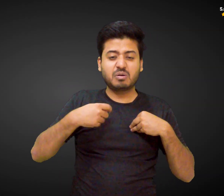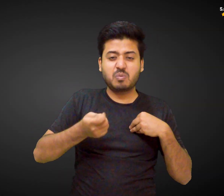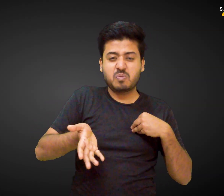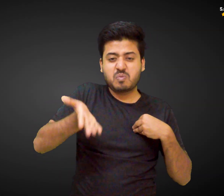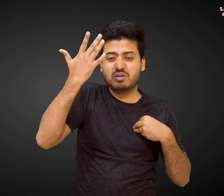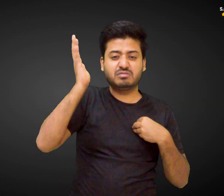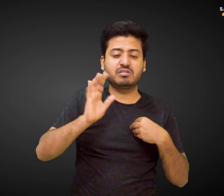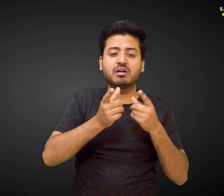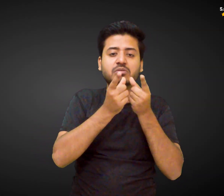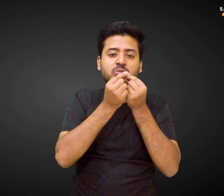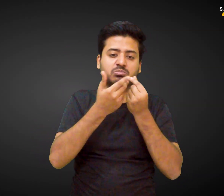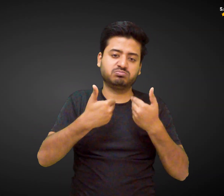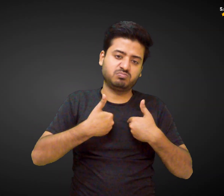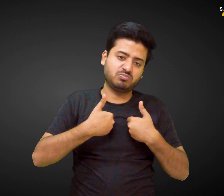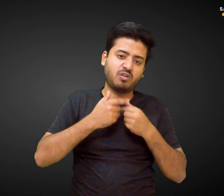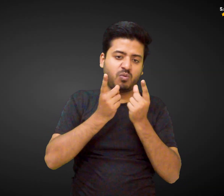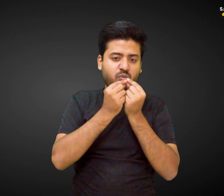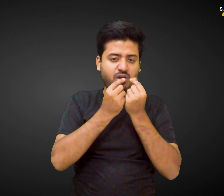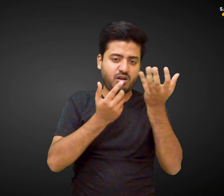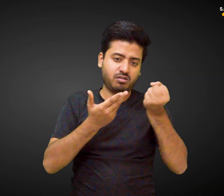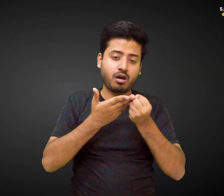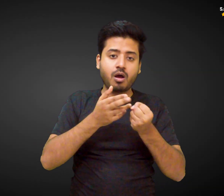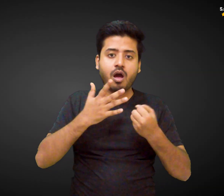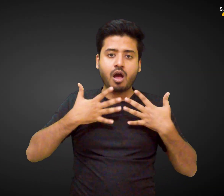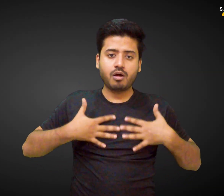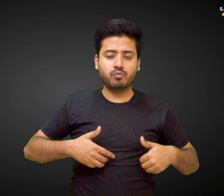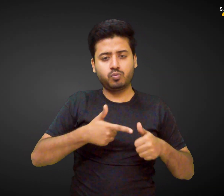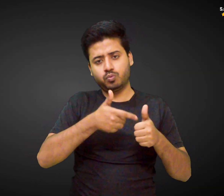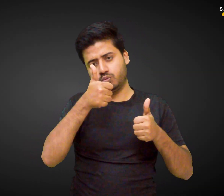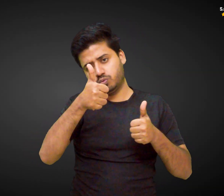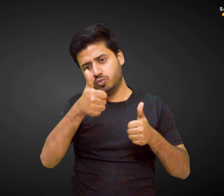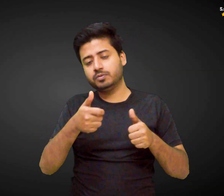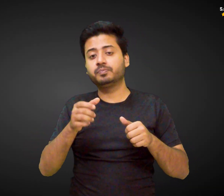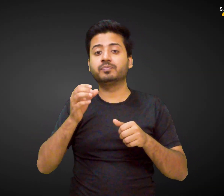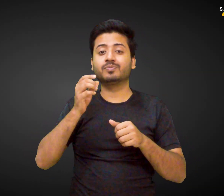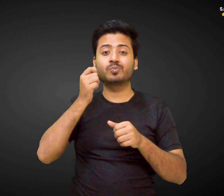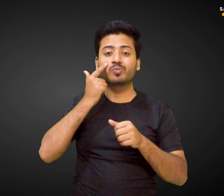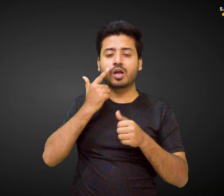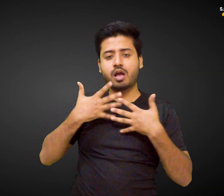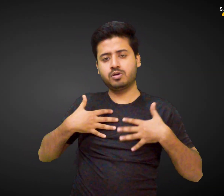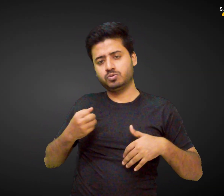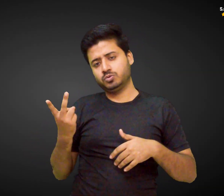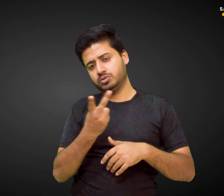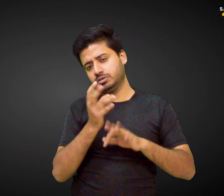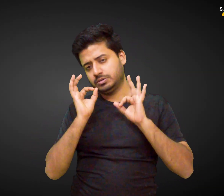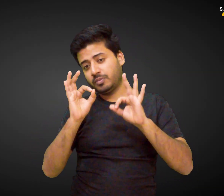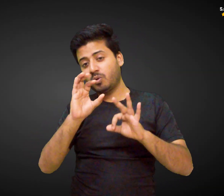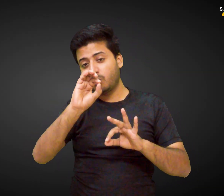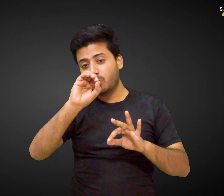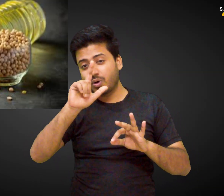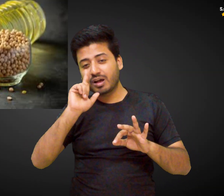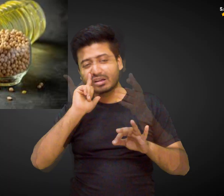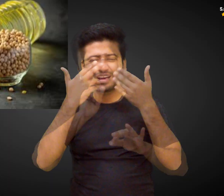inflammation. However, the best type to use depends on how you are cooking, as extra virgin olive oil is ideal for low-heat